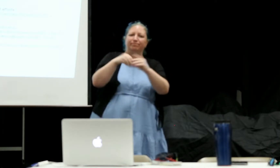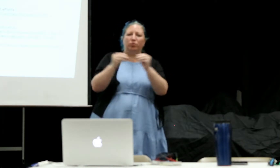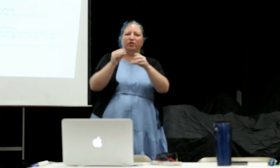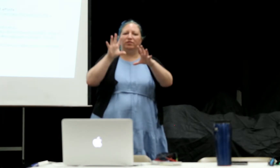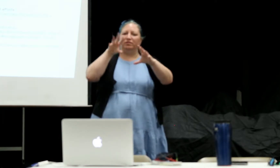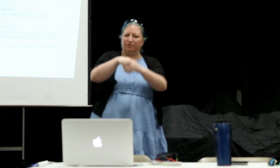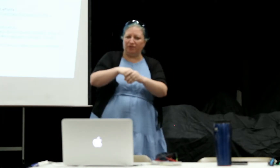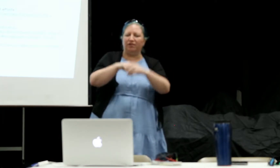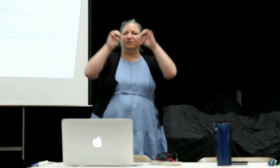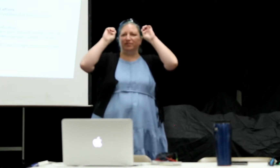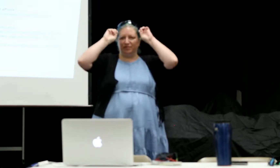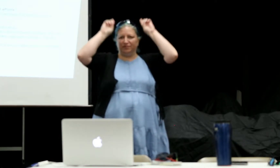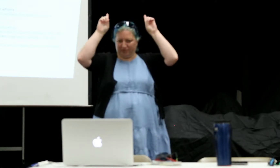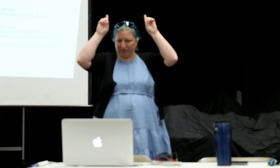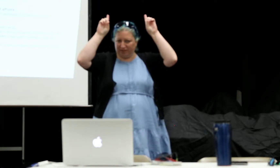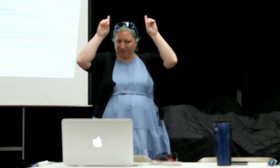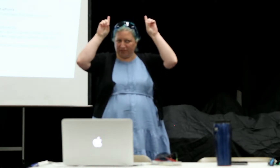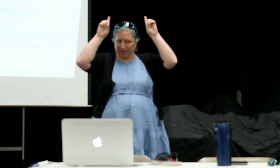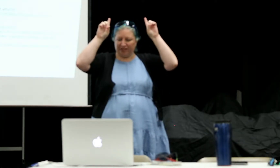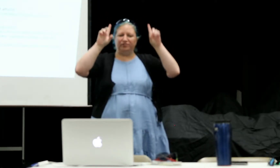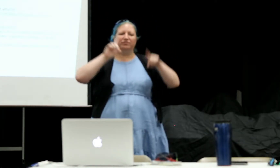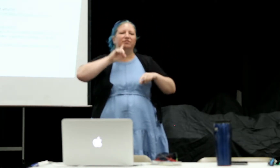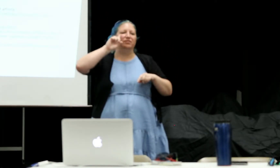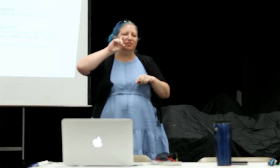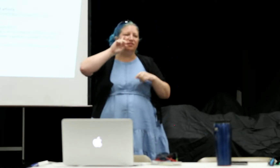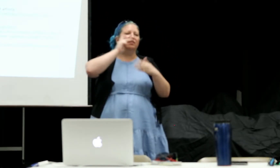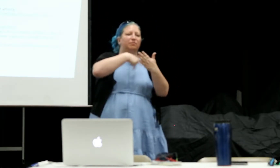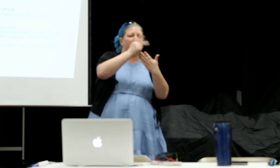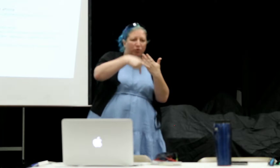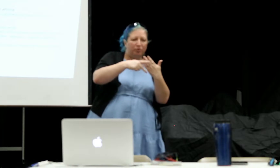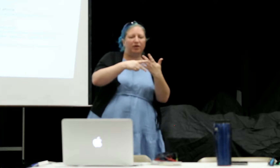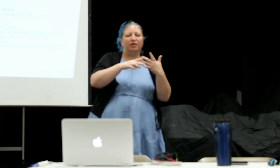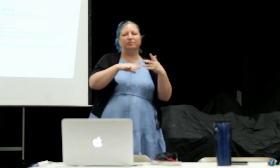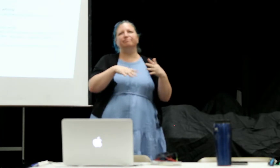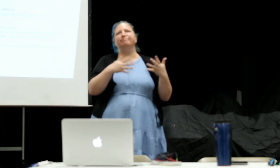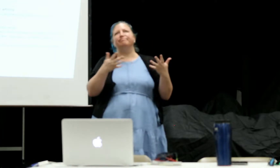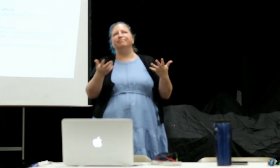And then later got more involved in the educational field,